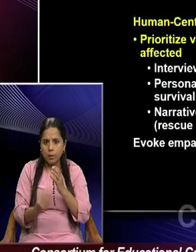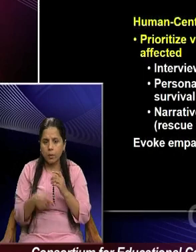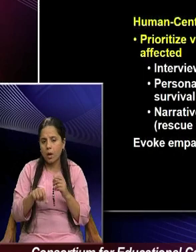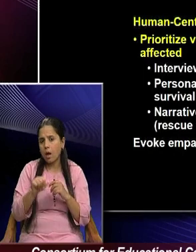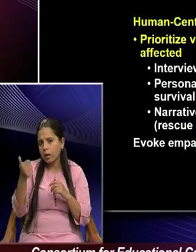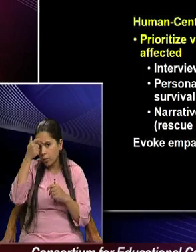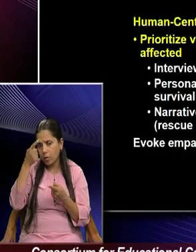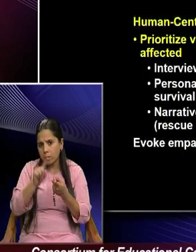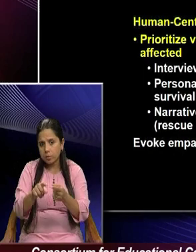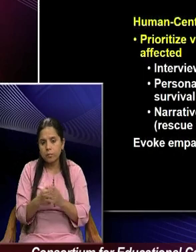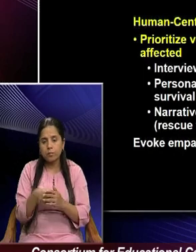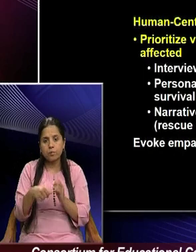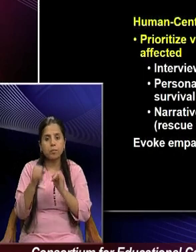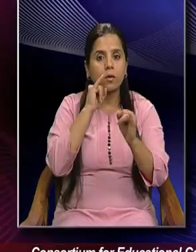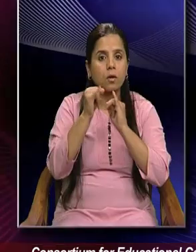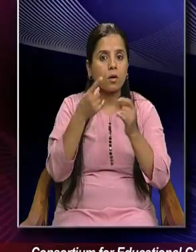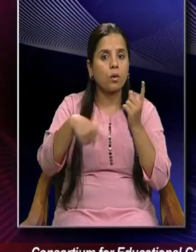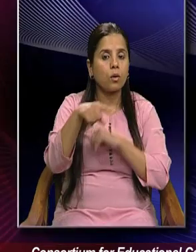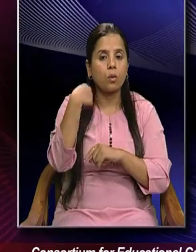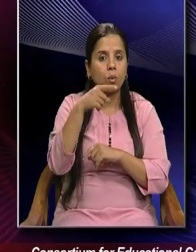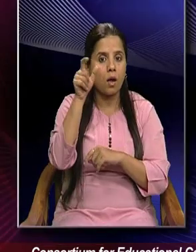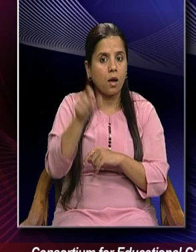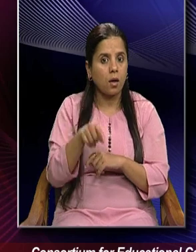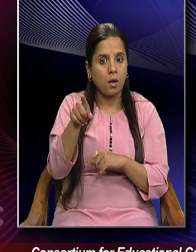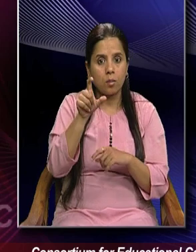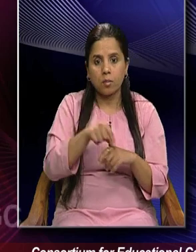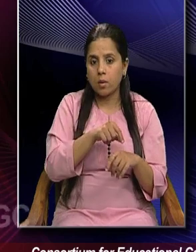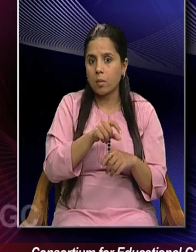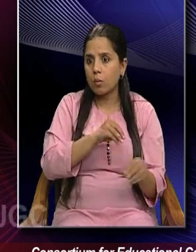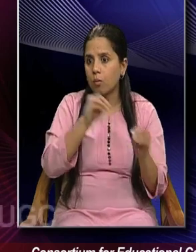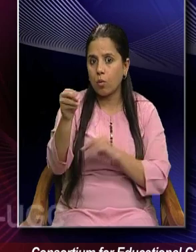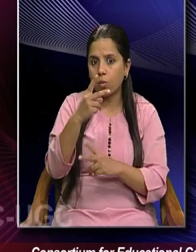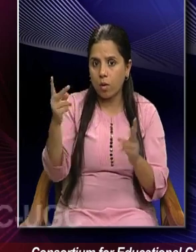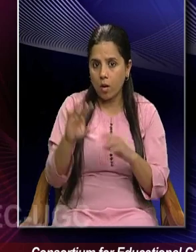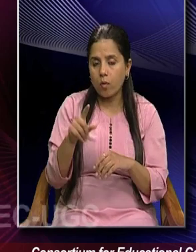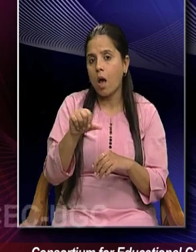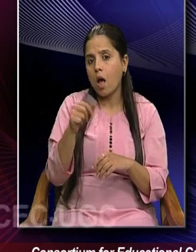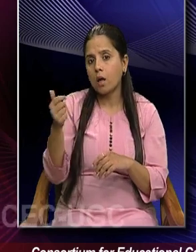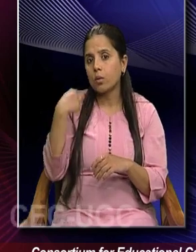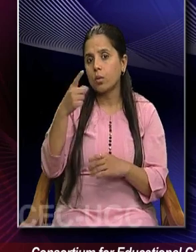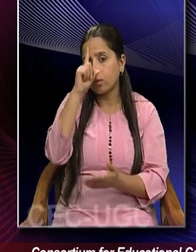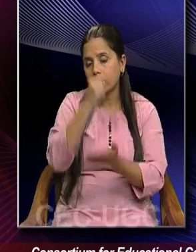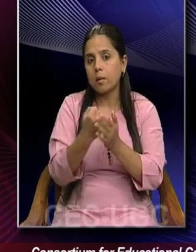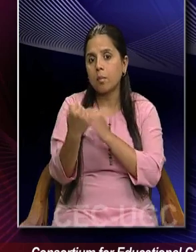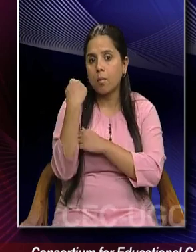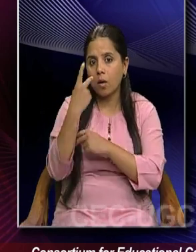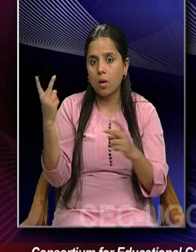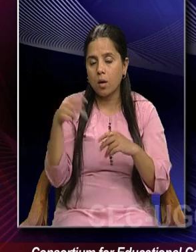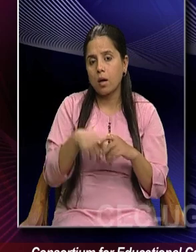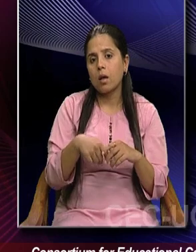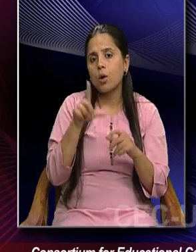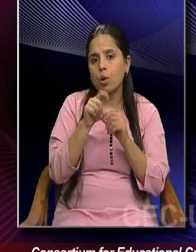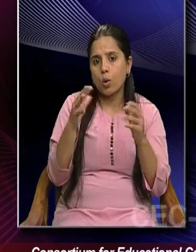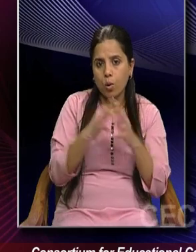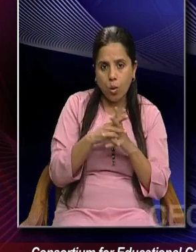calamity. So, interview with displaced individuals or other stakeholders, personal account of loss